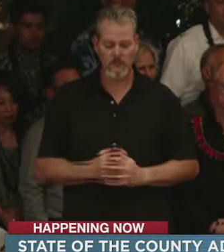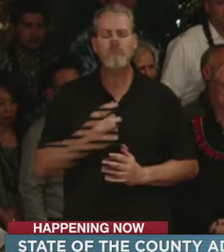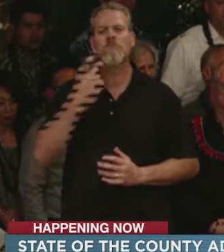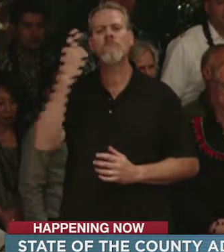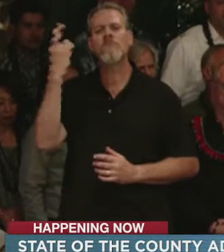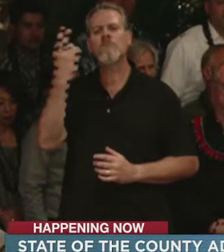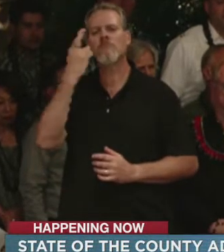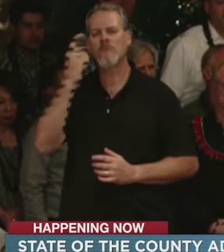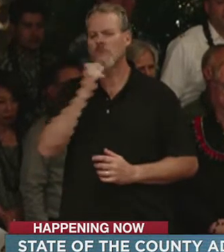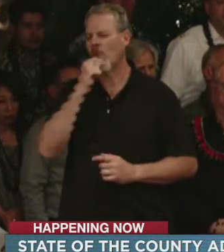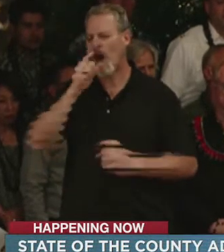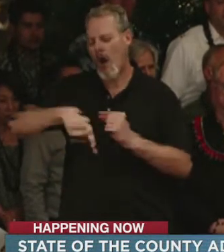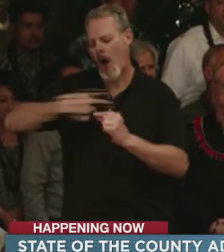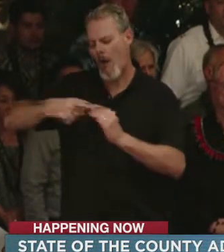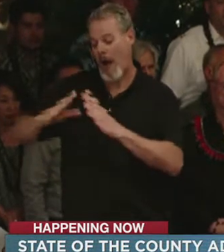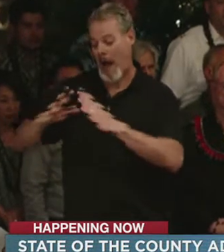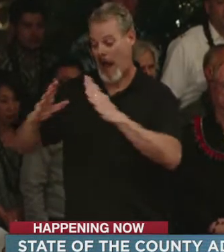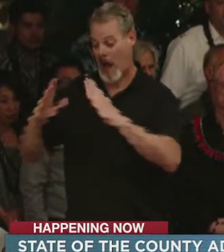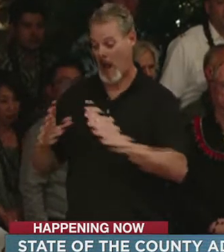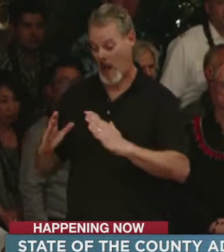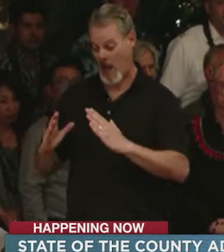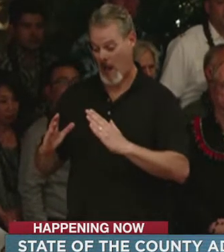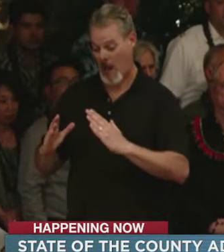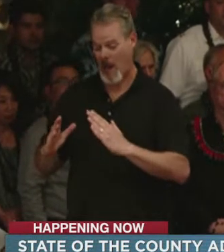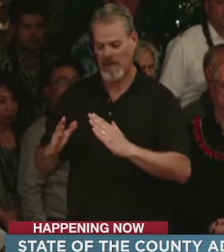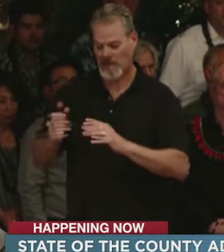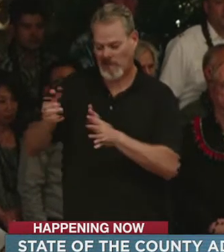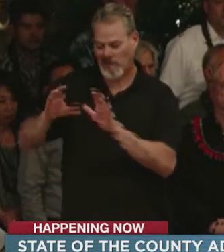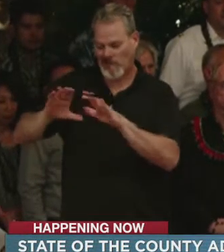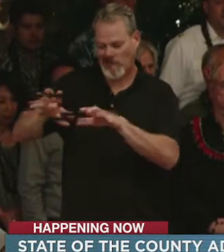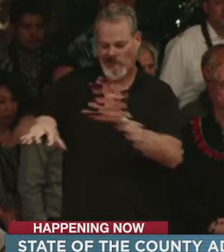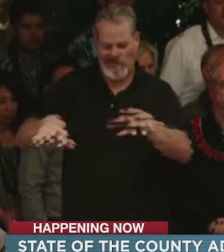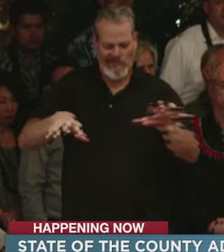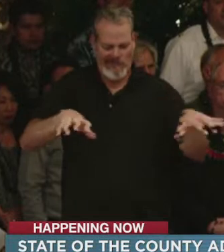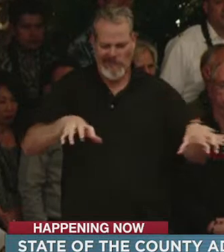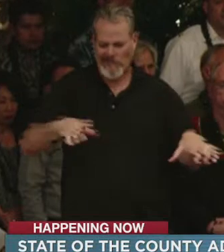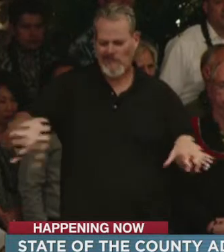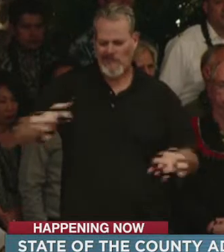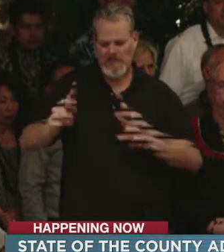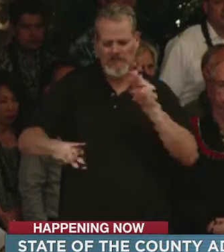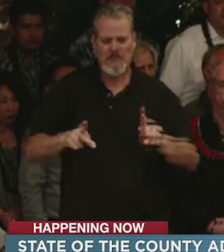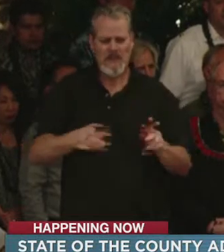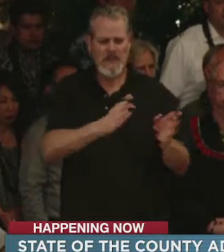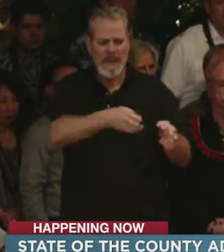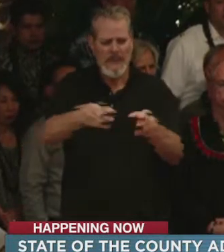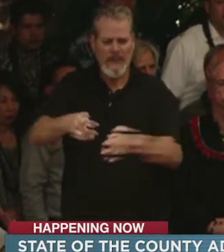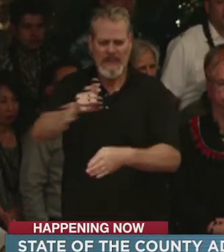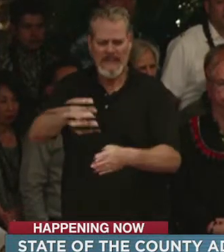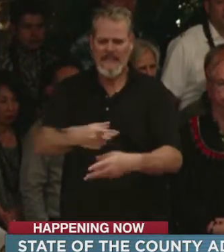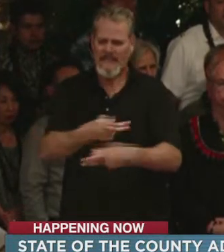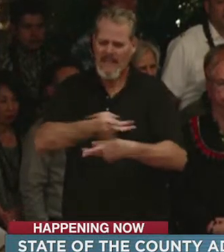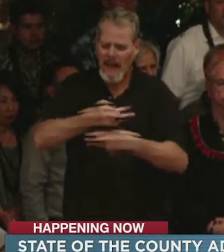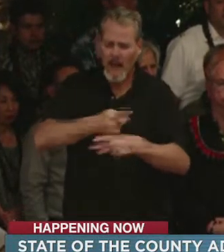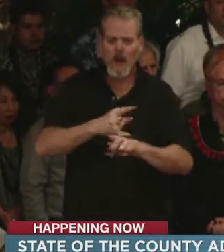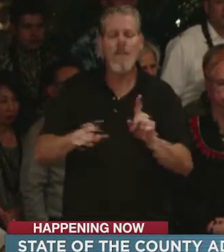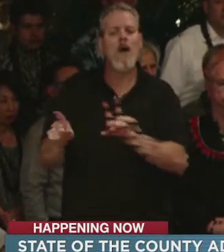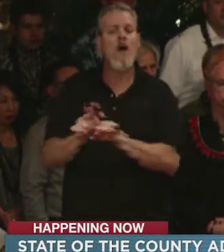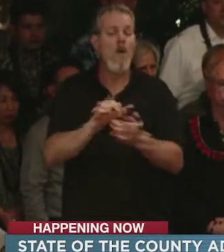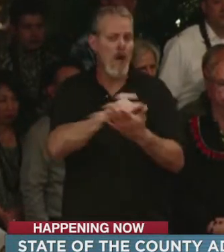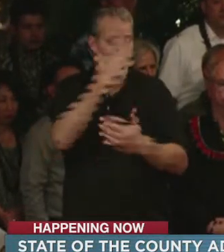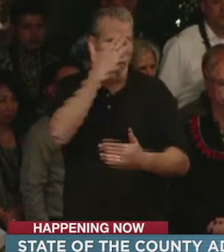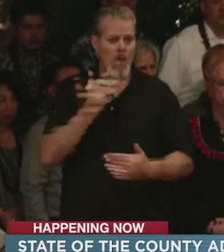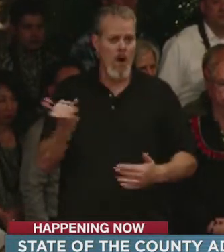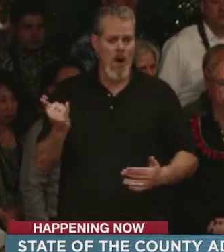about housing or just houseless individuals that need care. That is why, together with the help of our